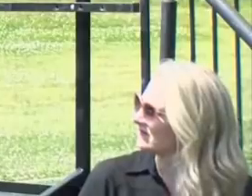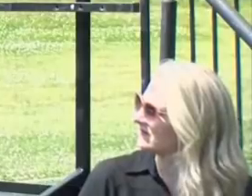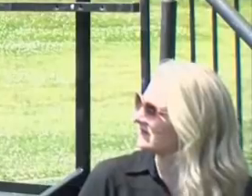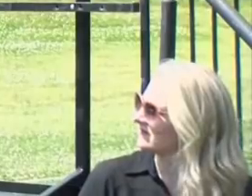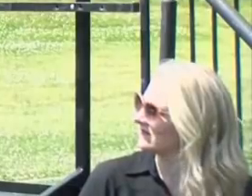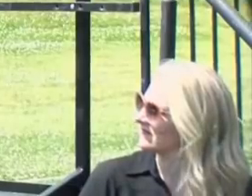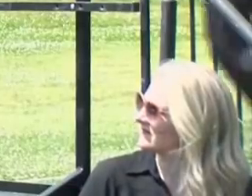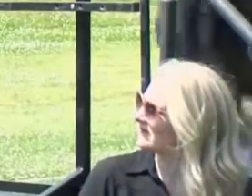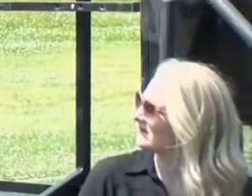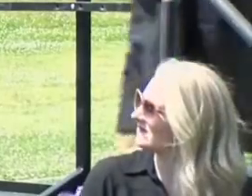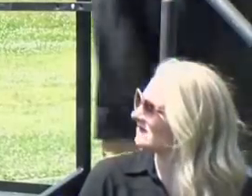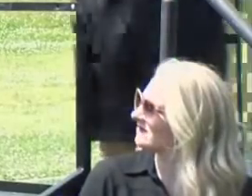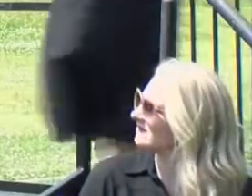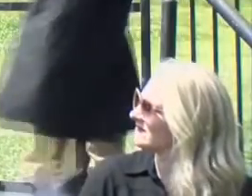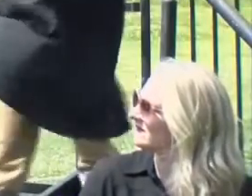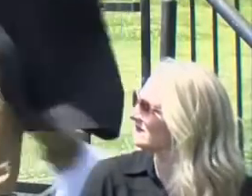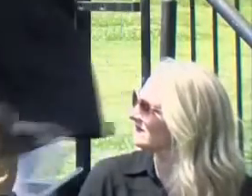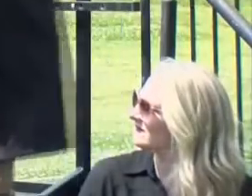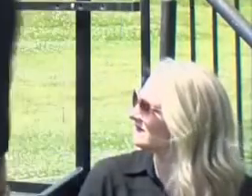Dennis Bafti.